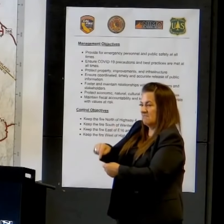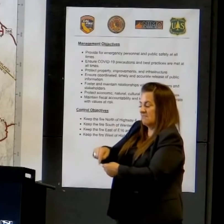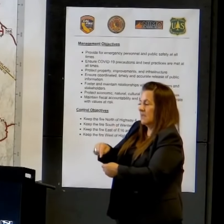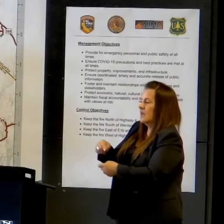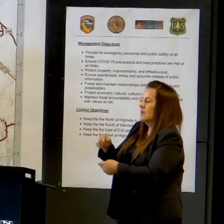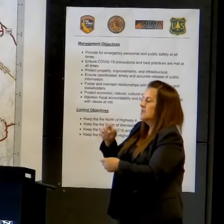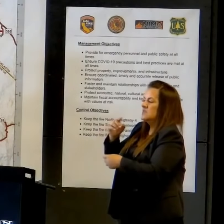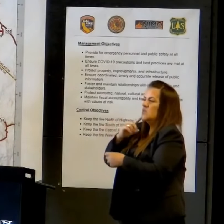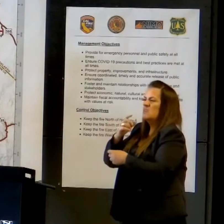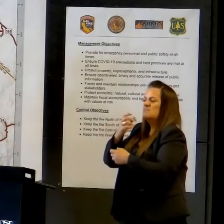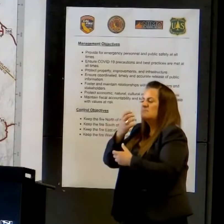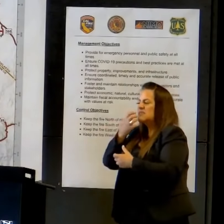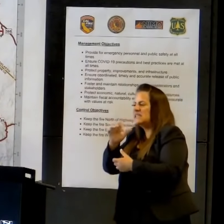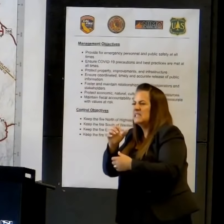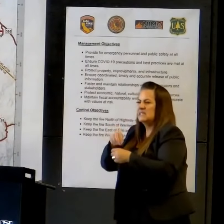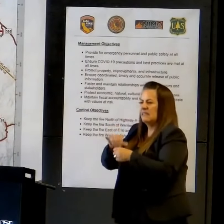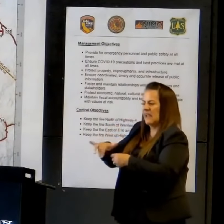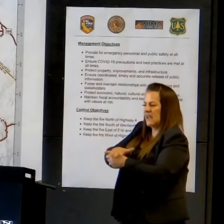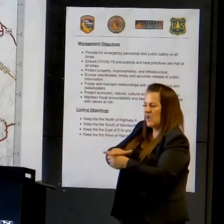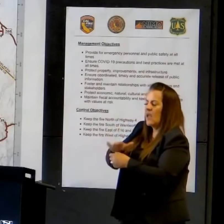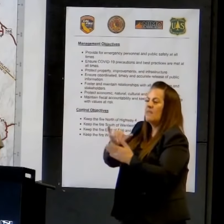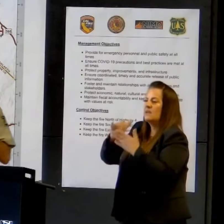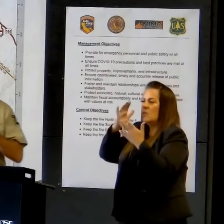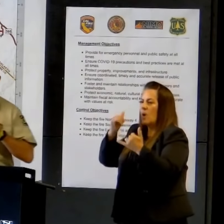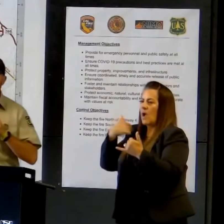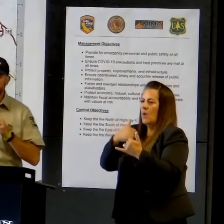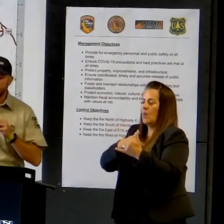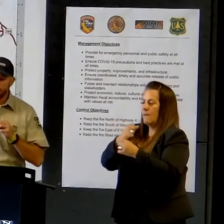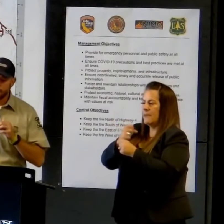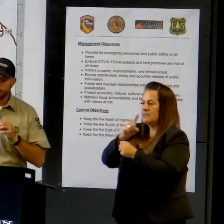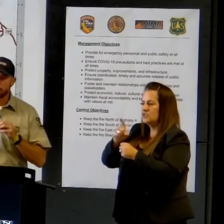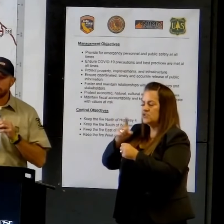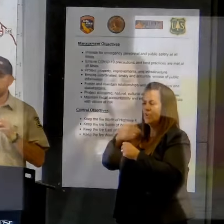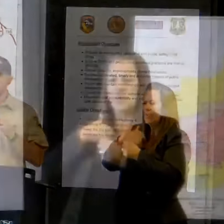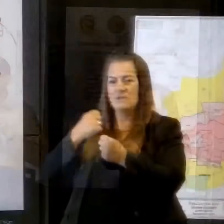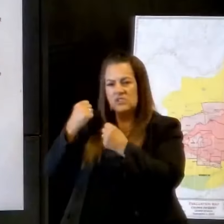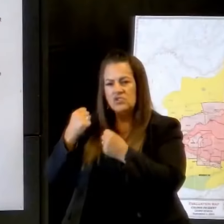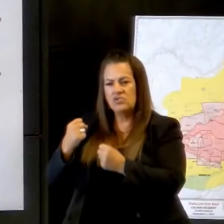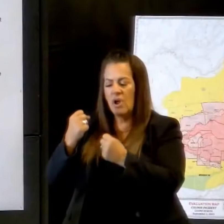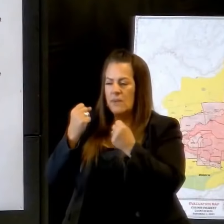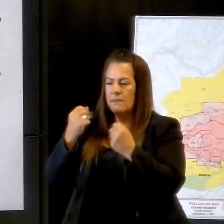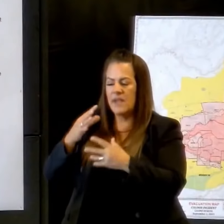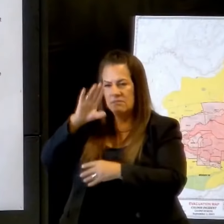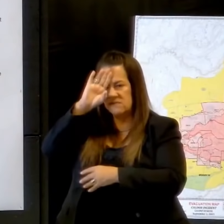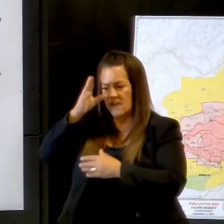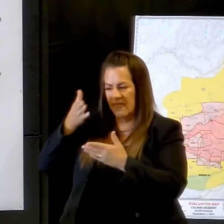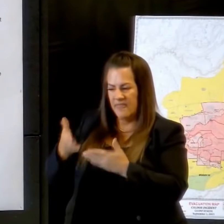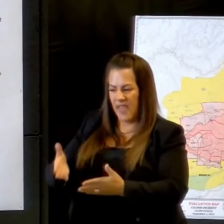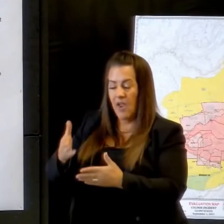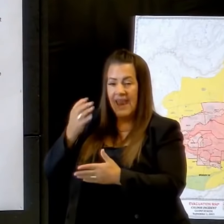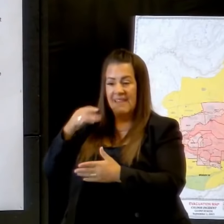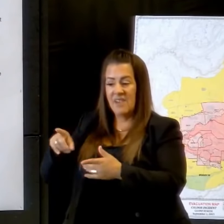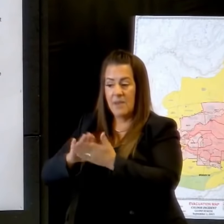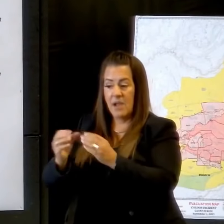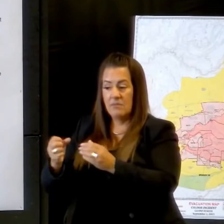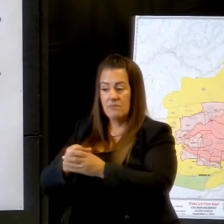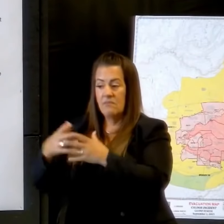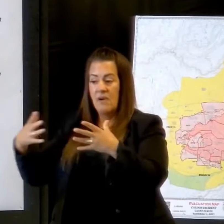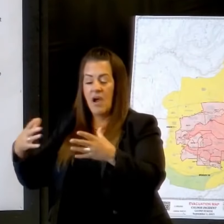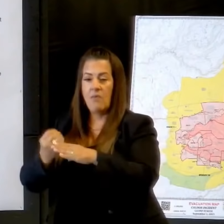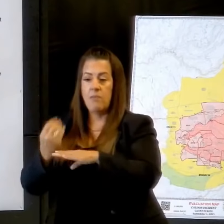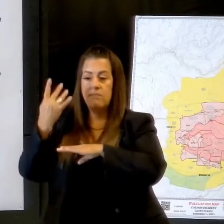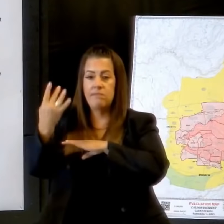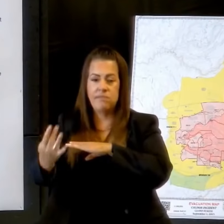line. So there is heat down there, and that's why we have to keep a heavy presence in that area to make sure that if anything does flare up, that it doesn't spot out across